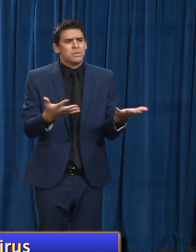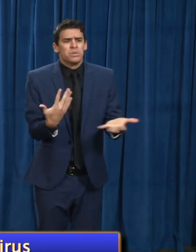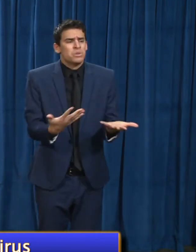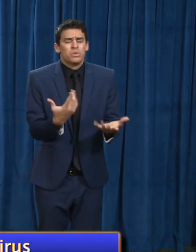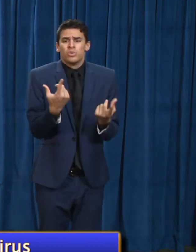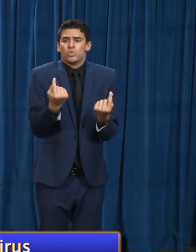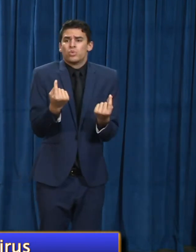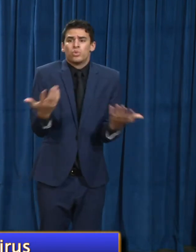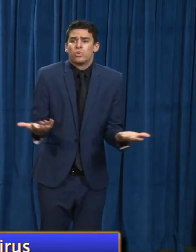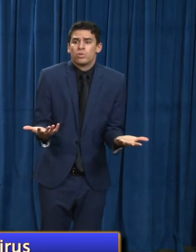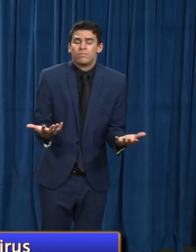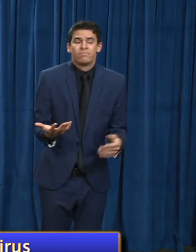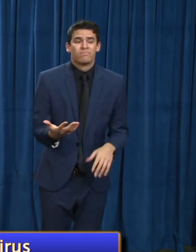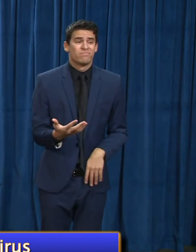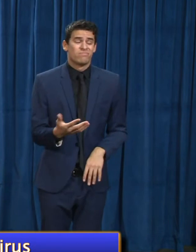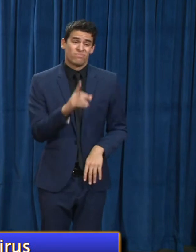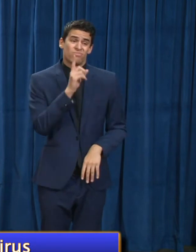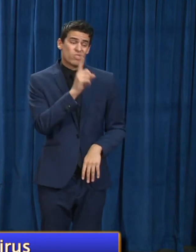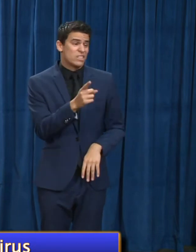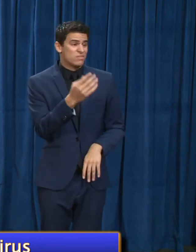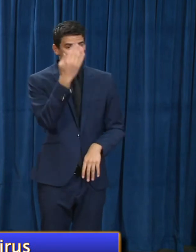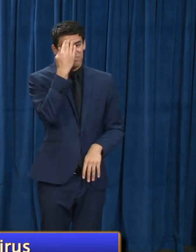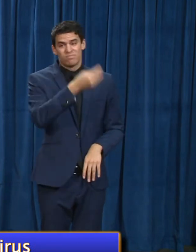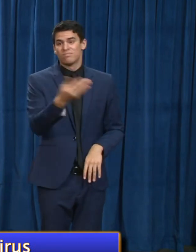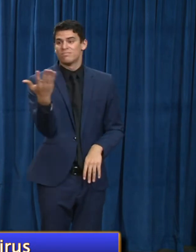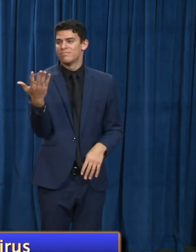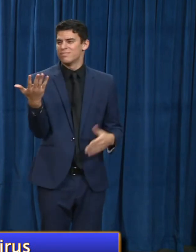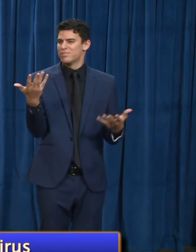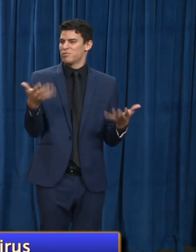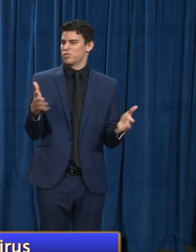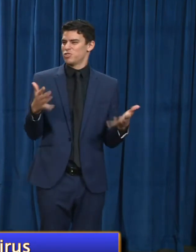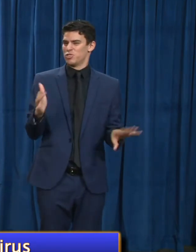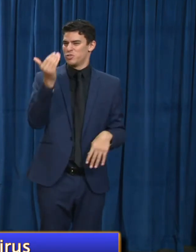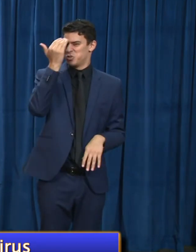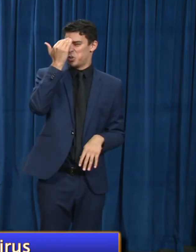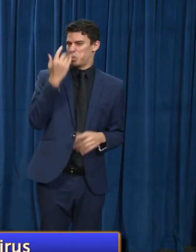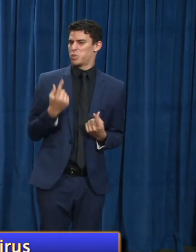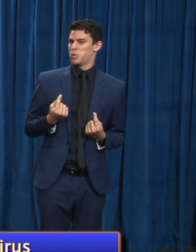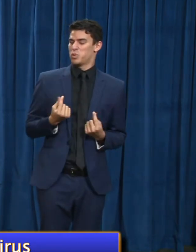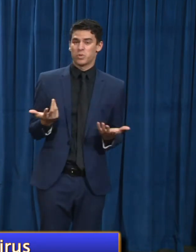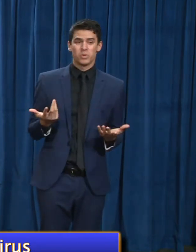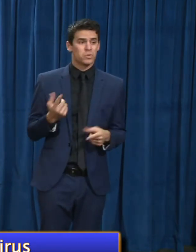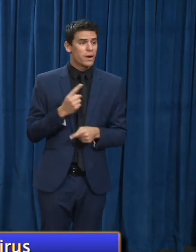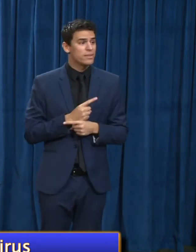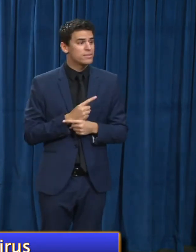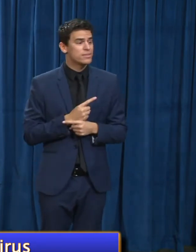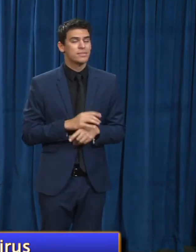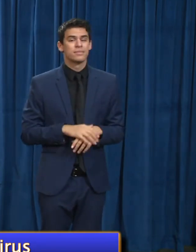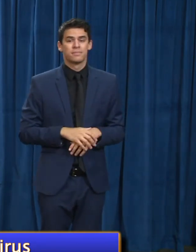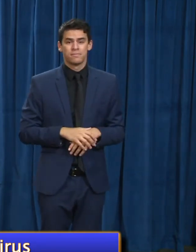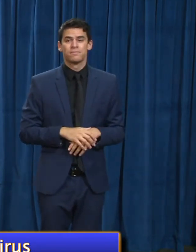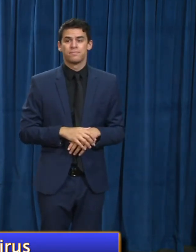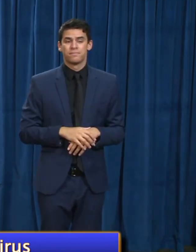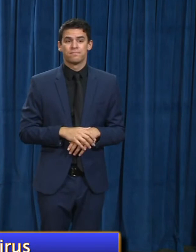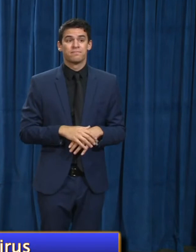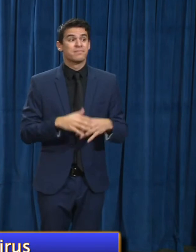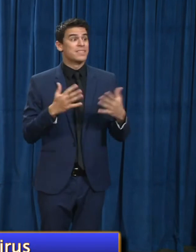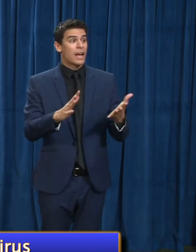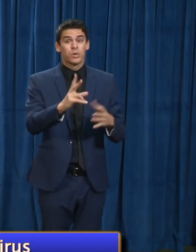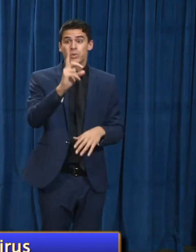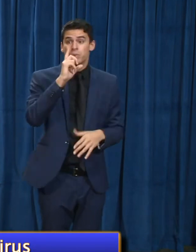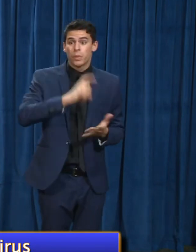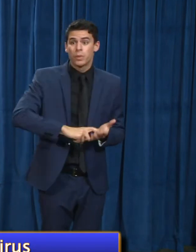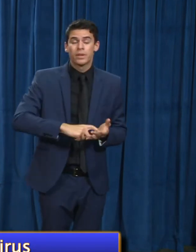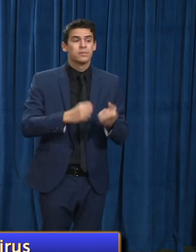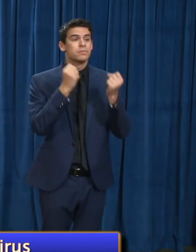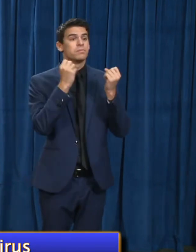I think that by now we should all know what to do. And the increase of the number of testing is also that